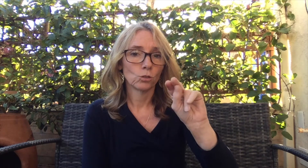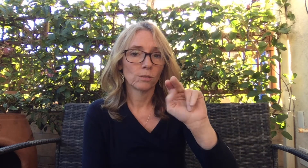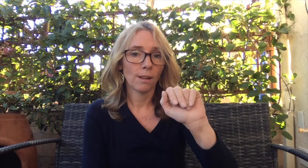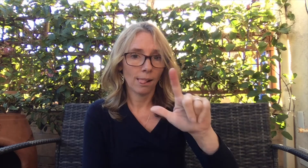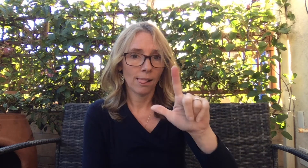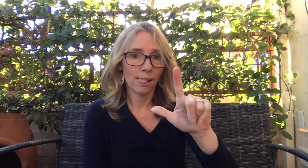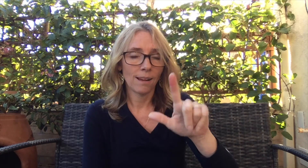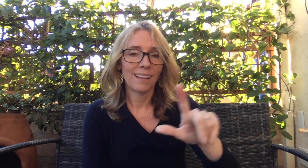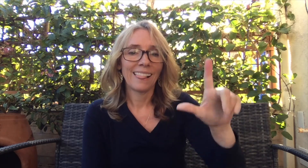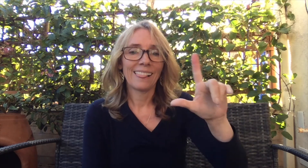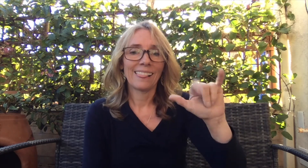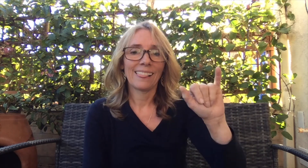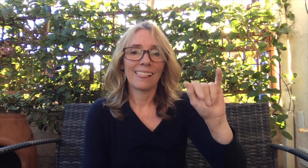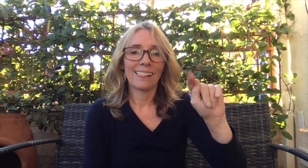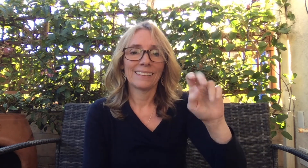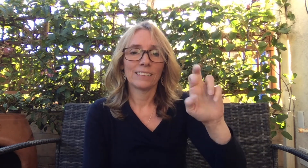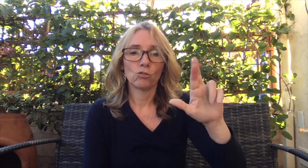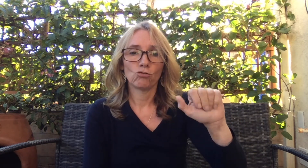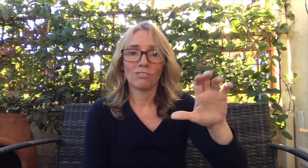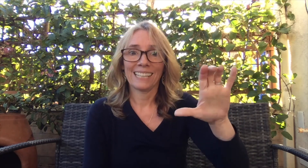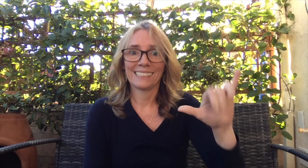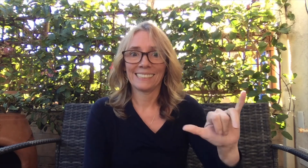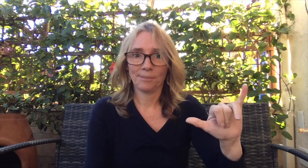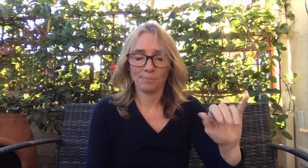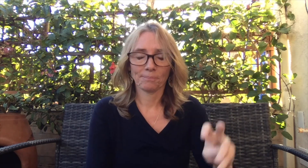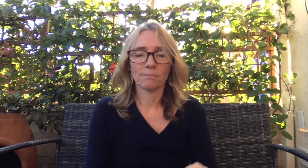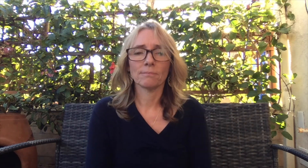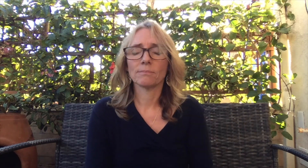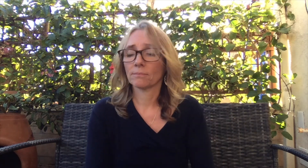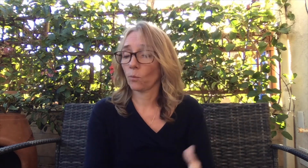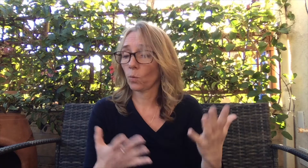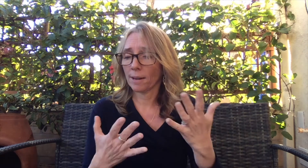one is informational literacy.